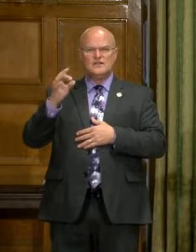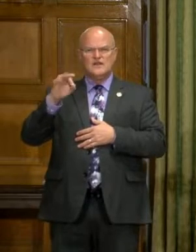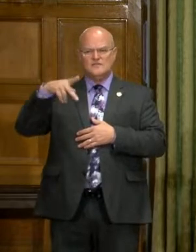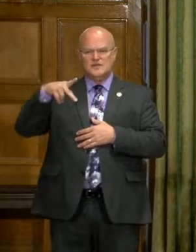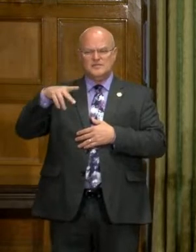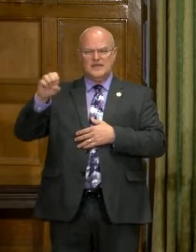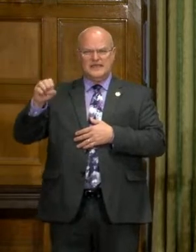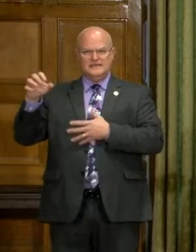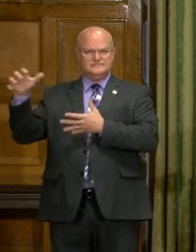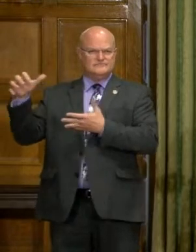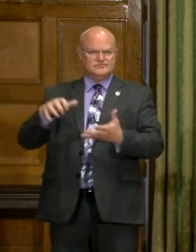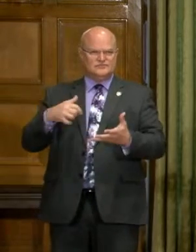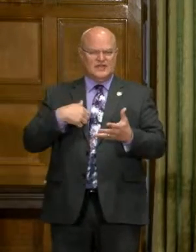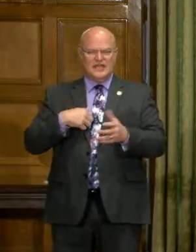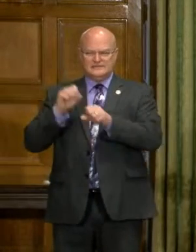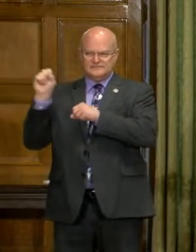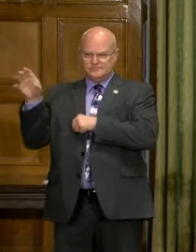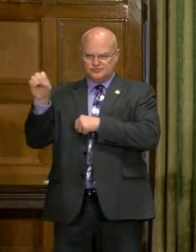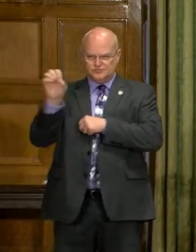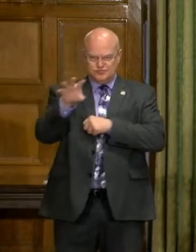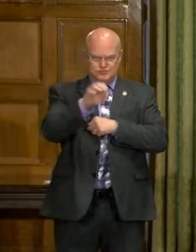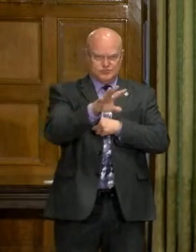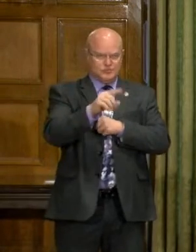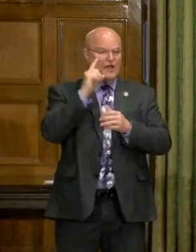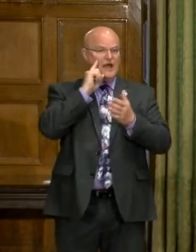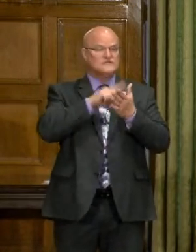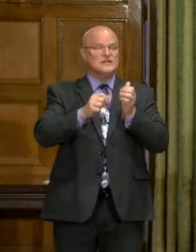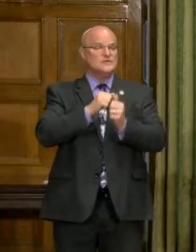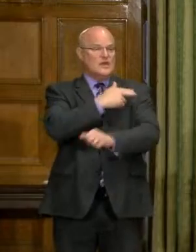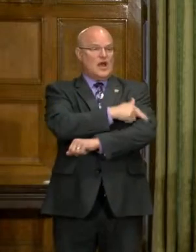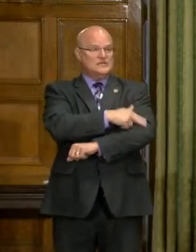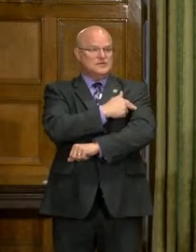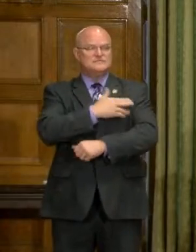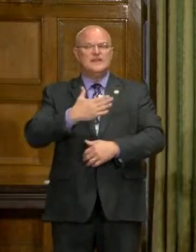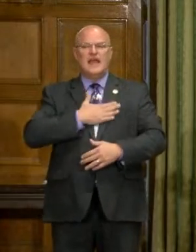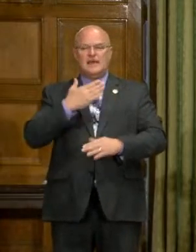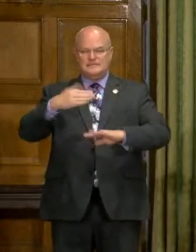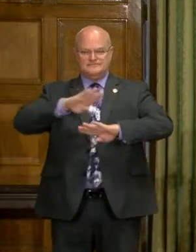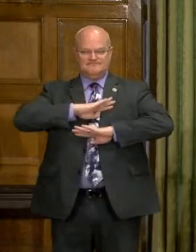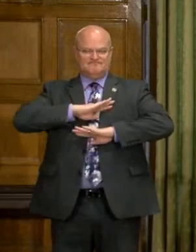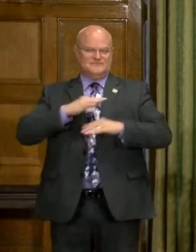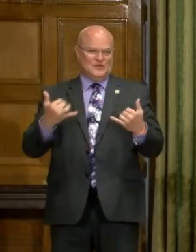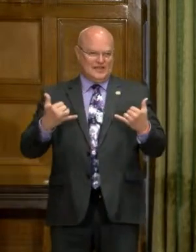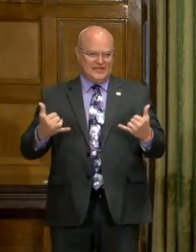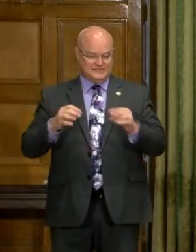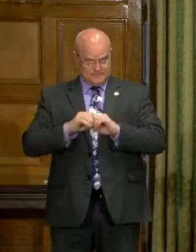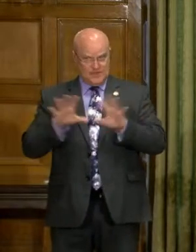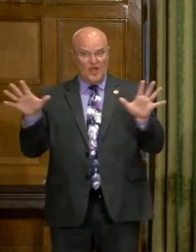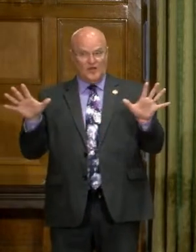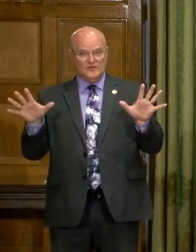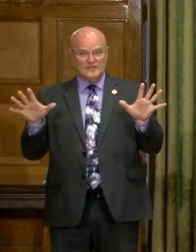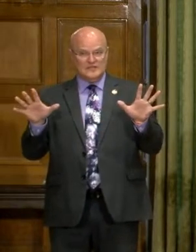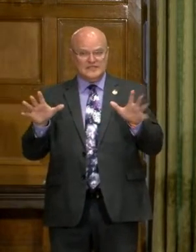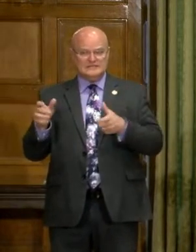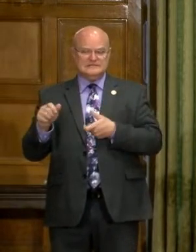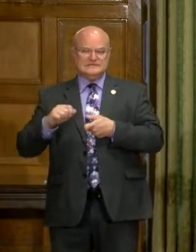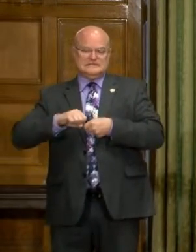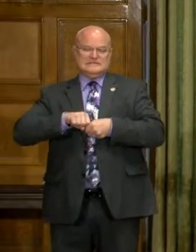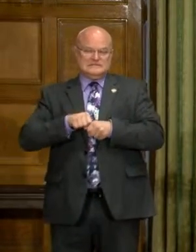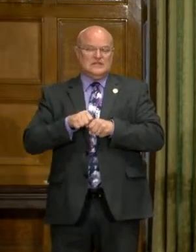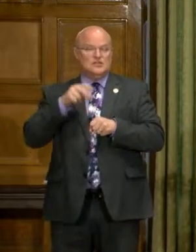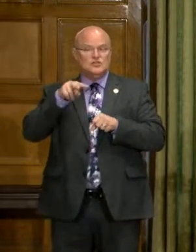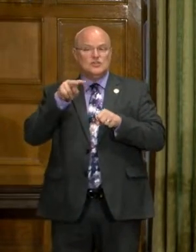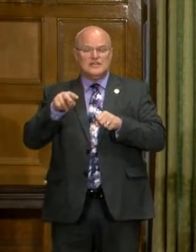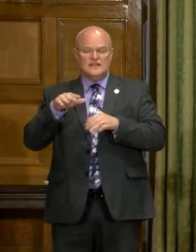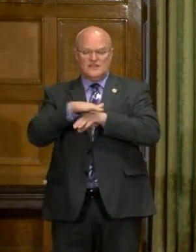distributed. I've checked with a couple hospitals and their supply they're happy with right now. Obviously, it's a strain whenever you're looking